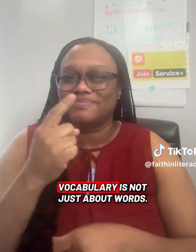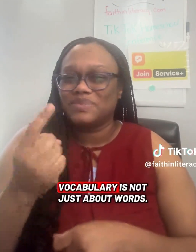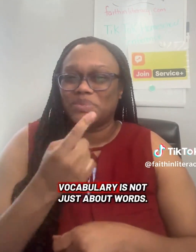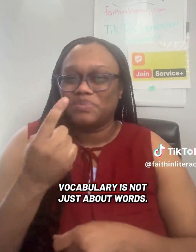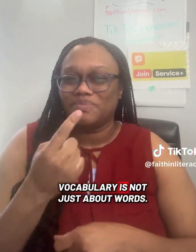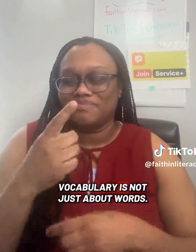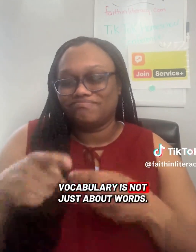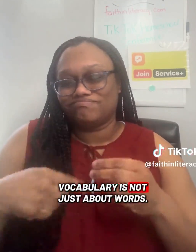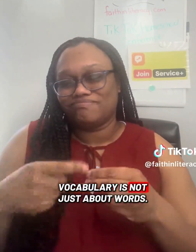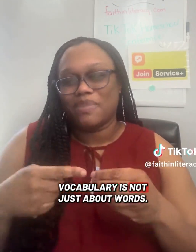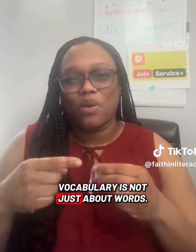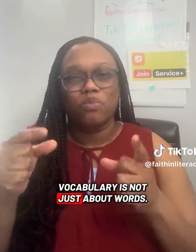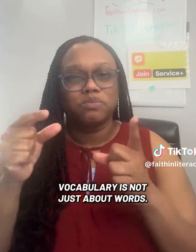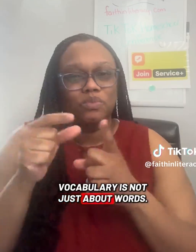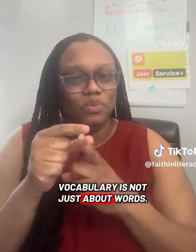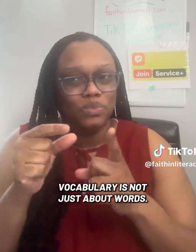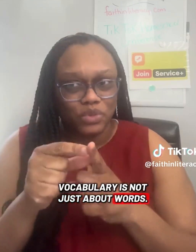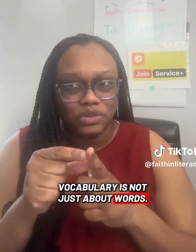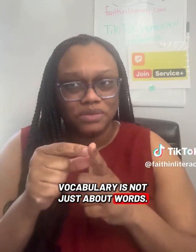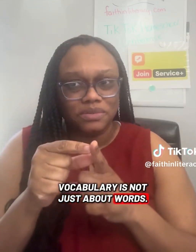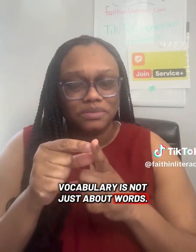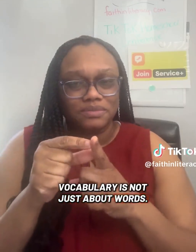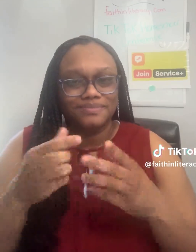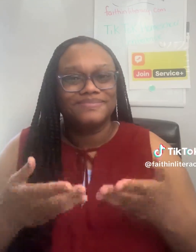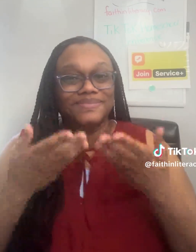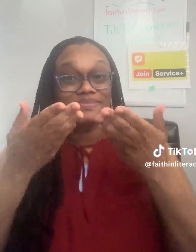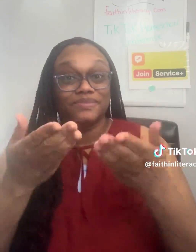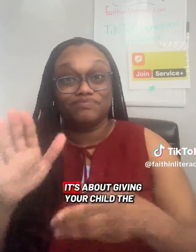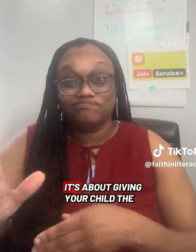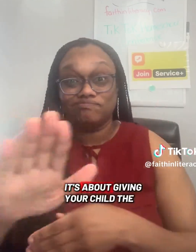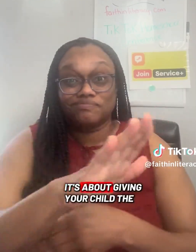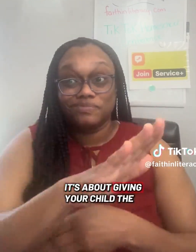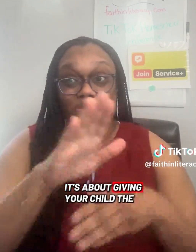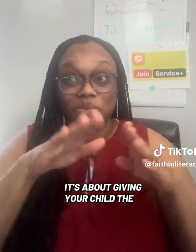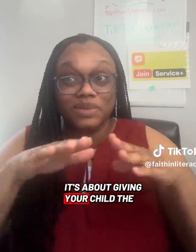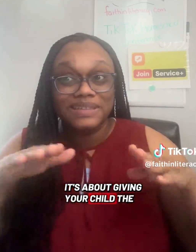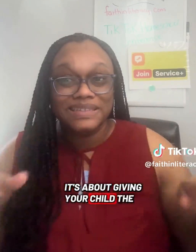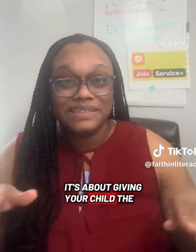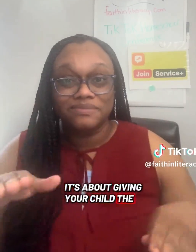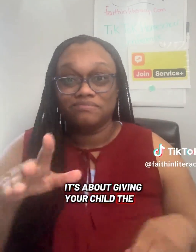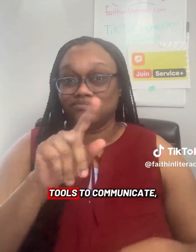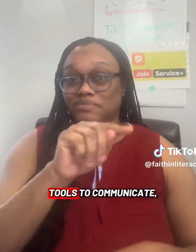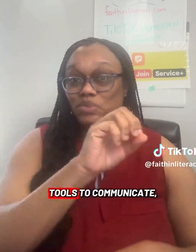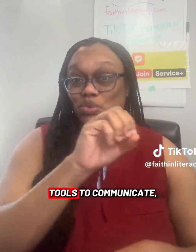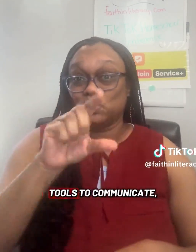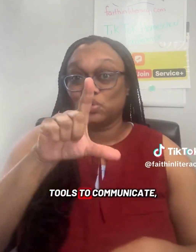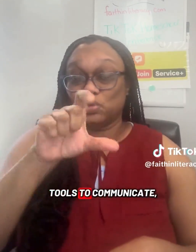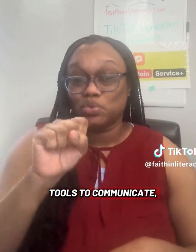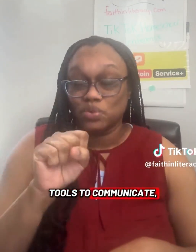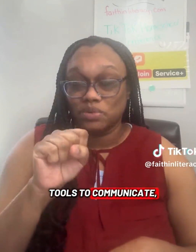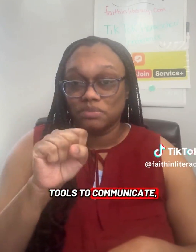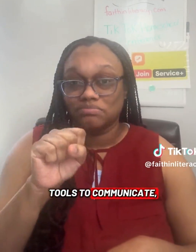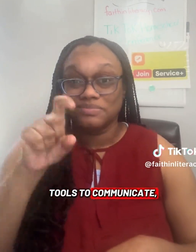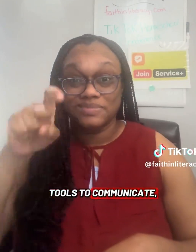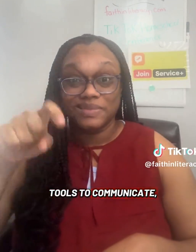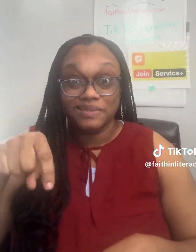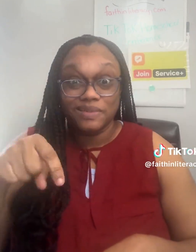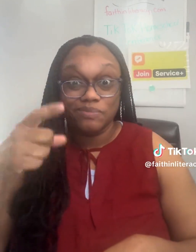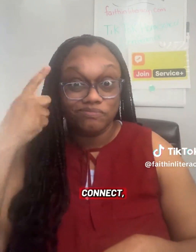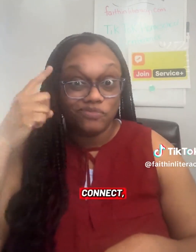vocabulary is not just about words. It's about giving your child the tools to communicate,